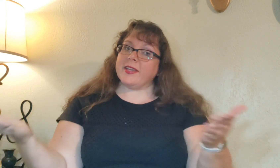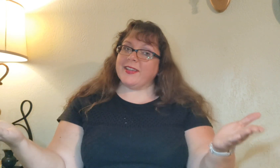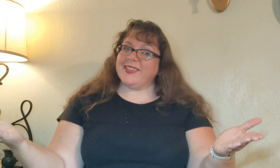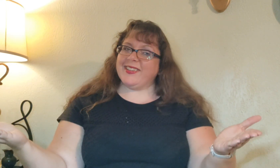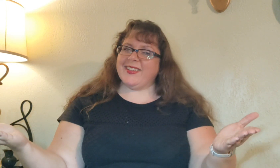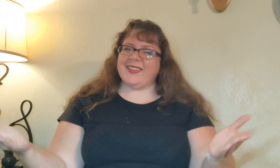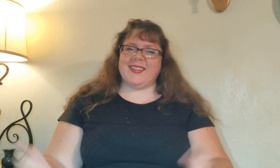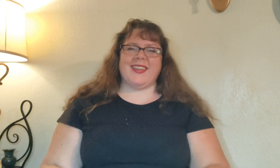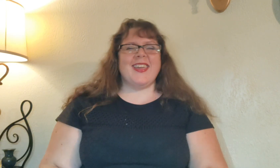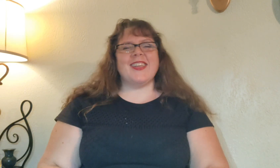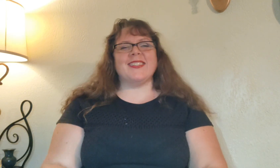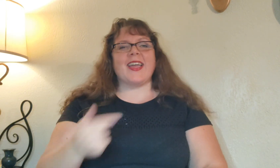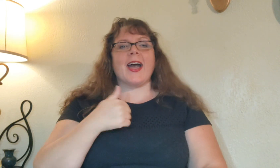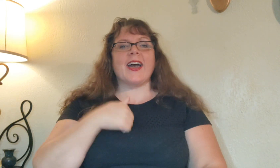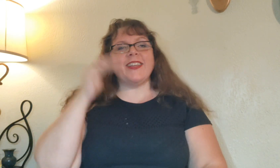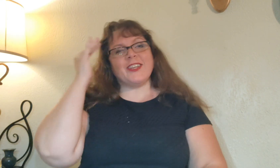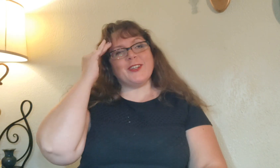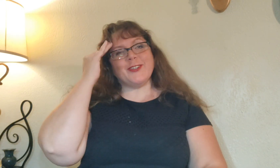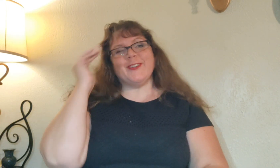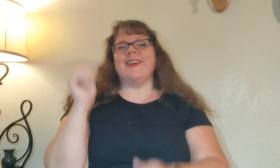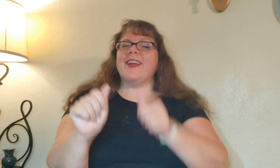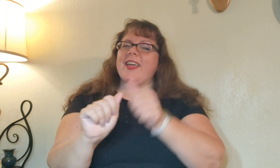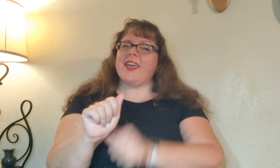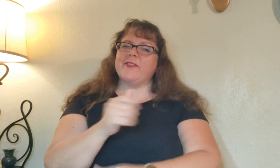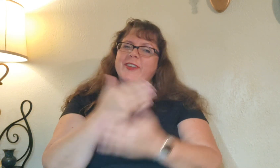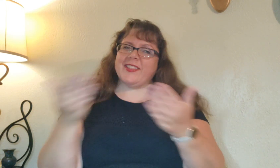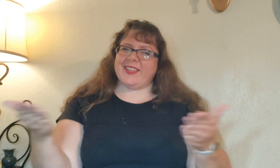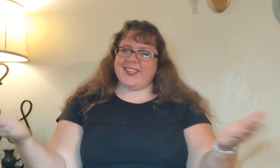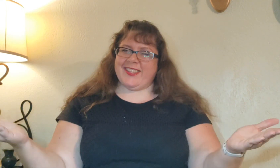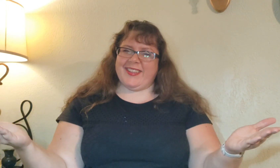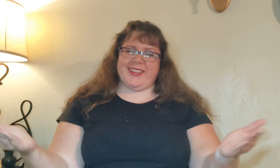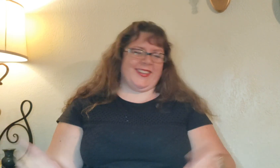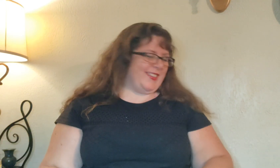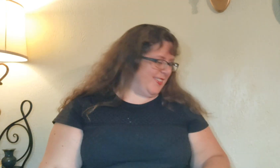everything. You say, I know everything.